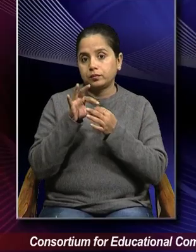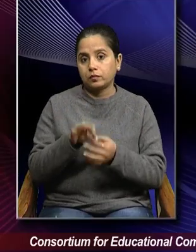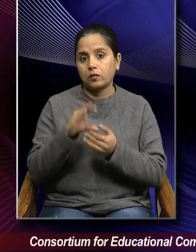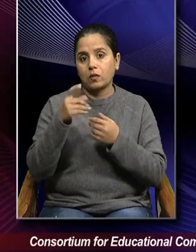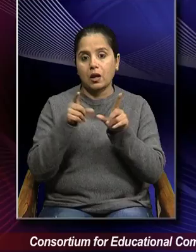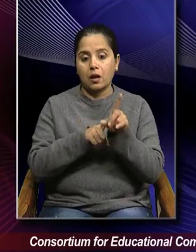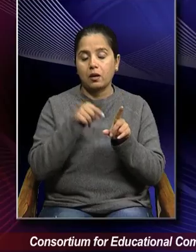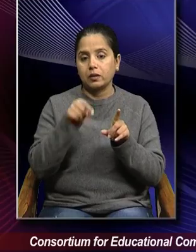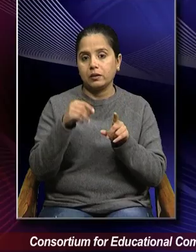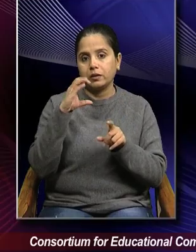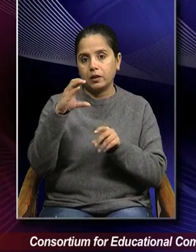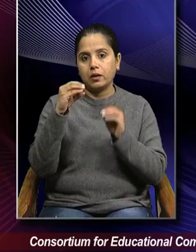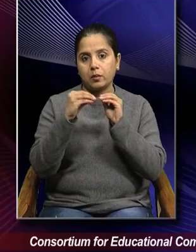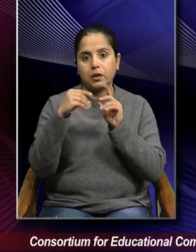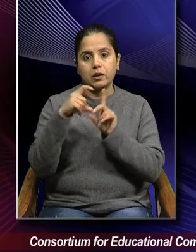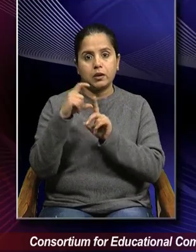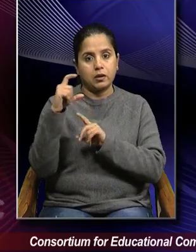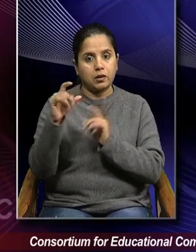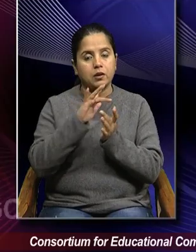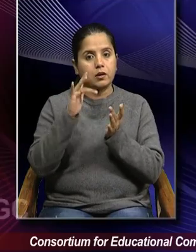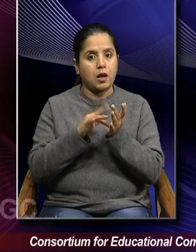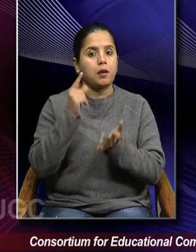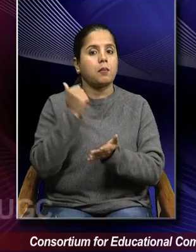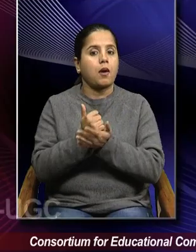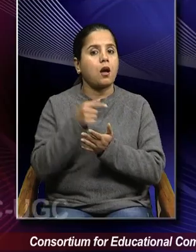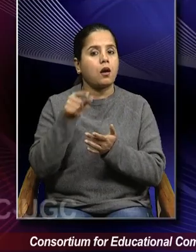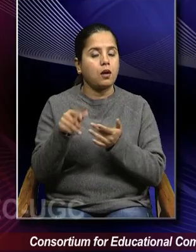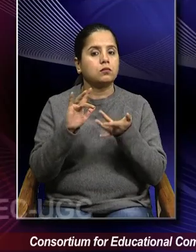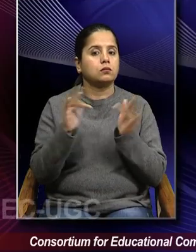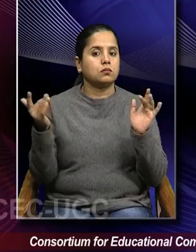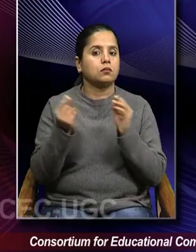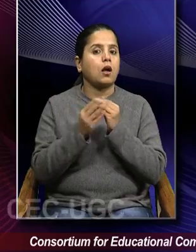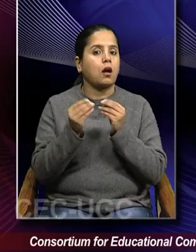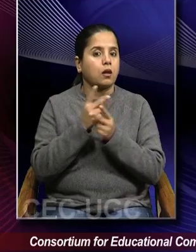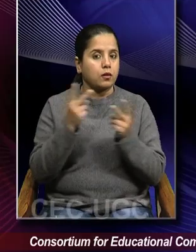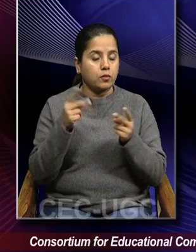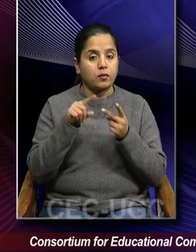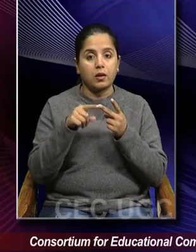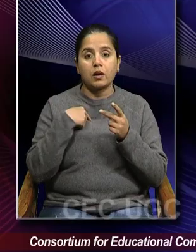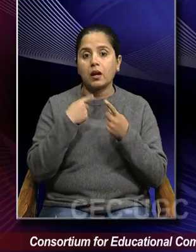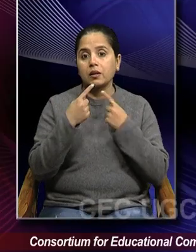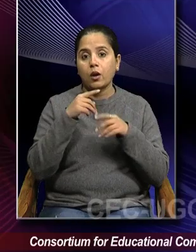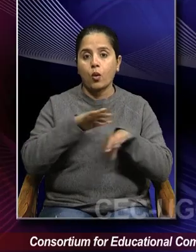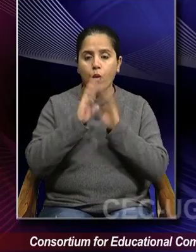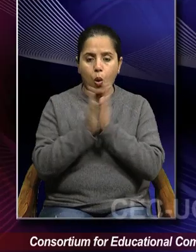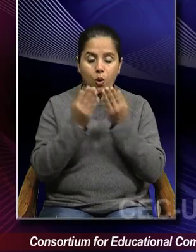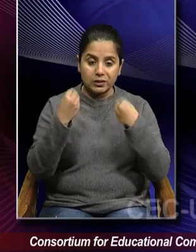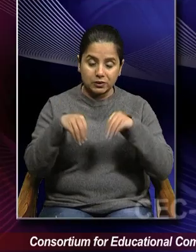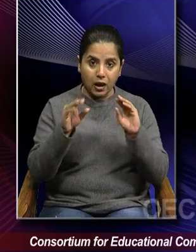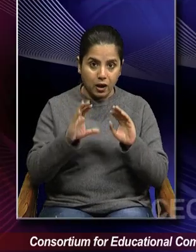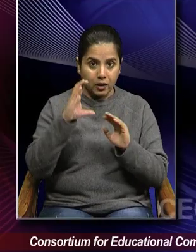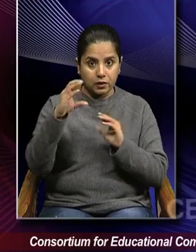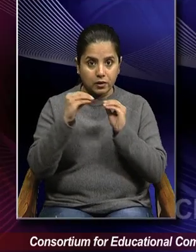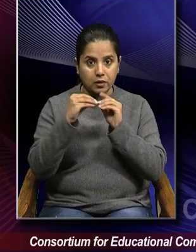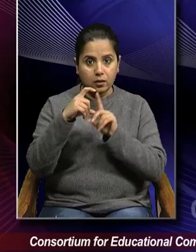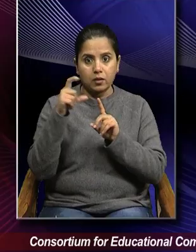called CBDC, that is central bank digital currency. Or when we talk about the wholesale CBDC, it